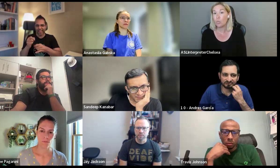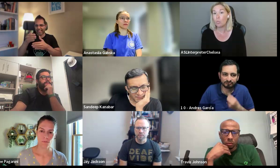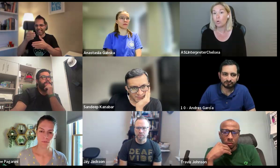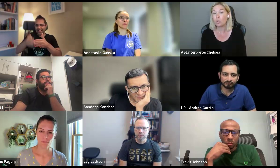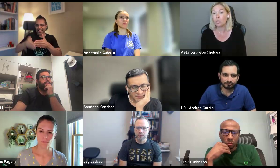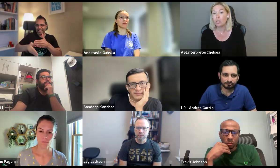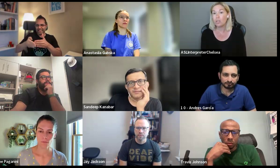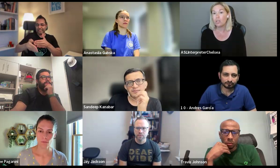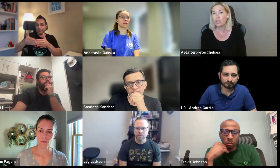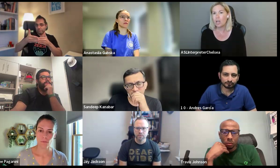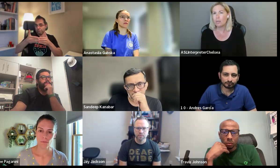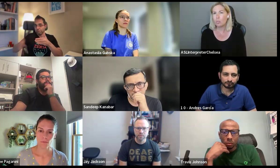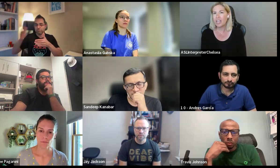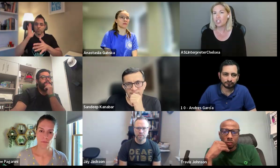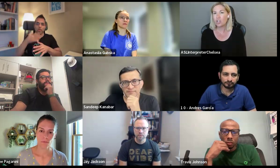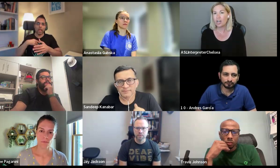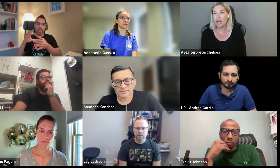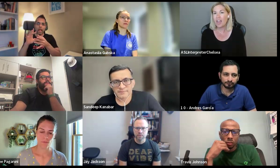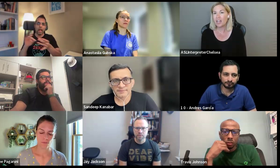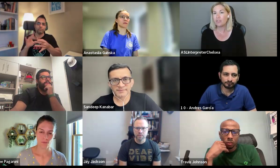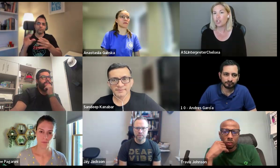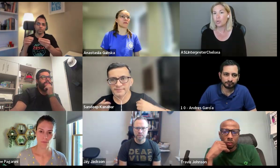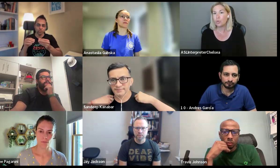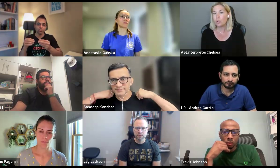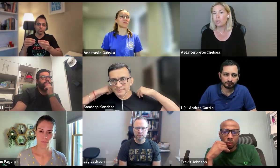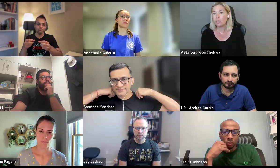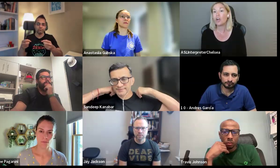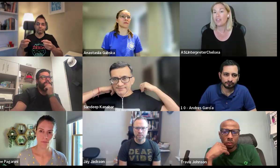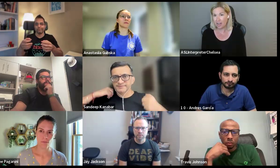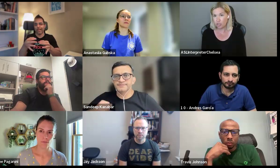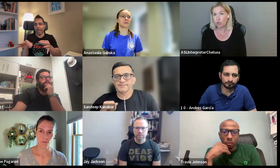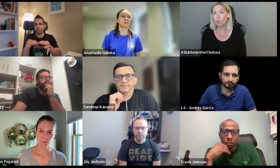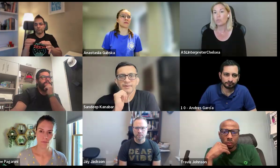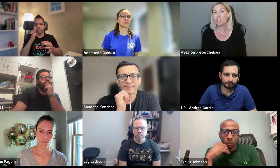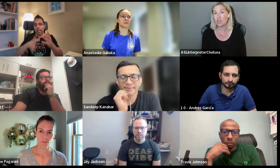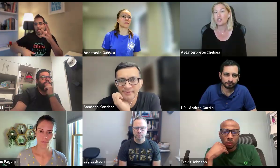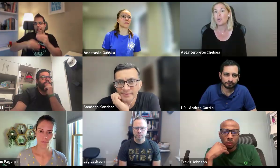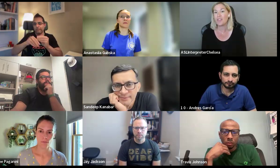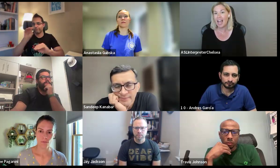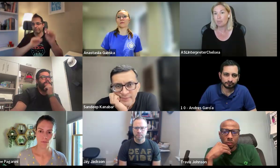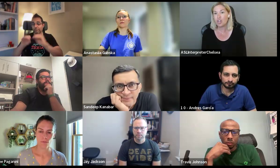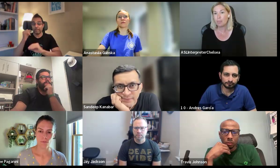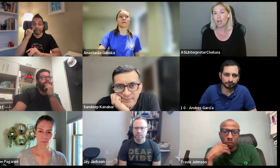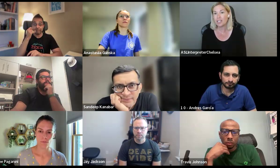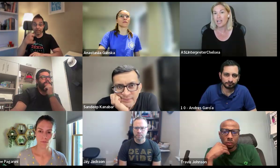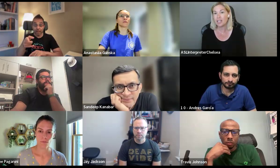we will get started at the end of June, or at the end of June, we'll start doing the captioning